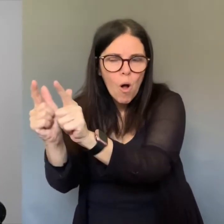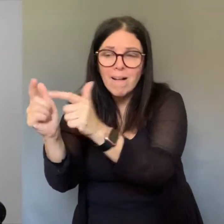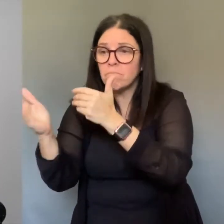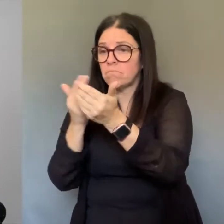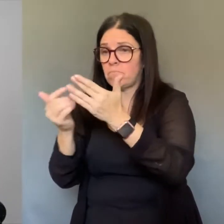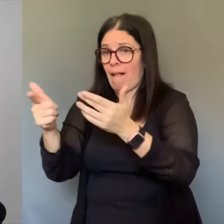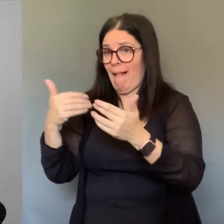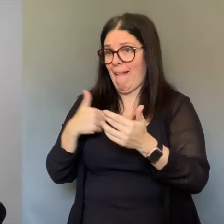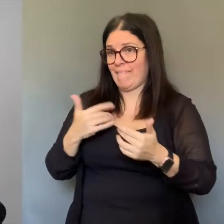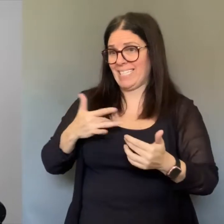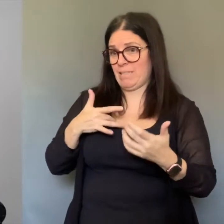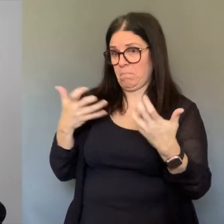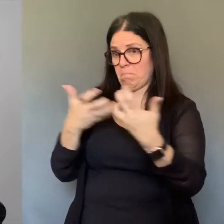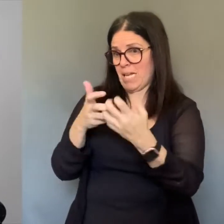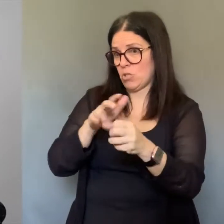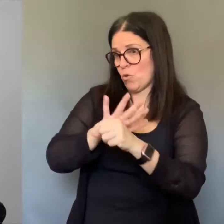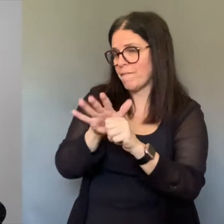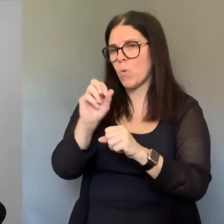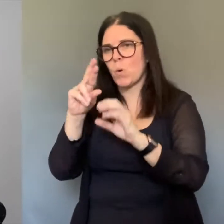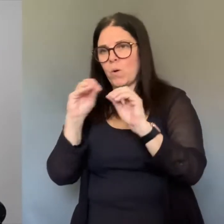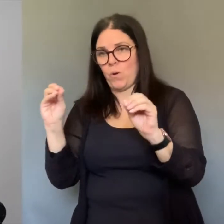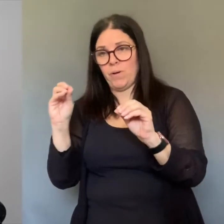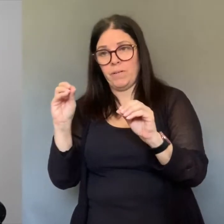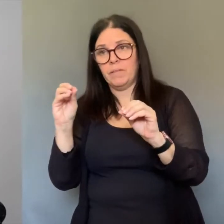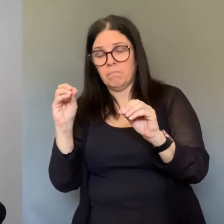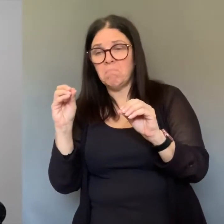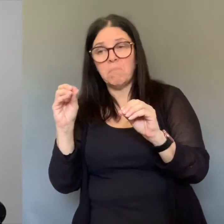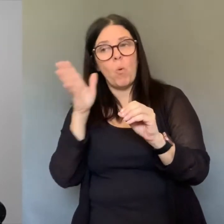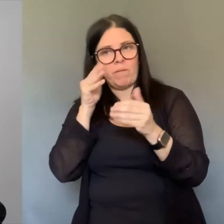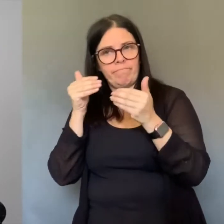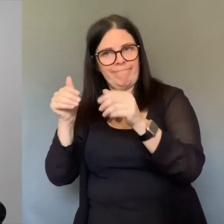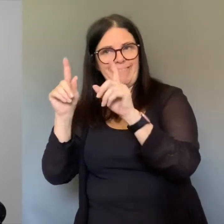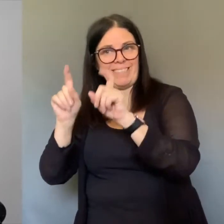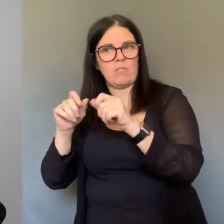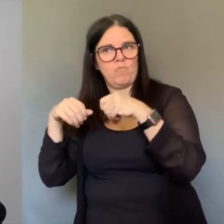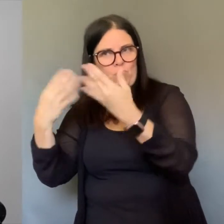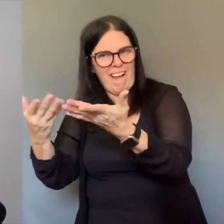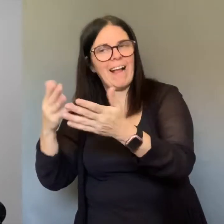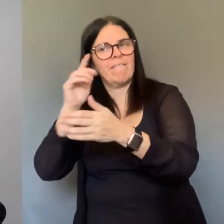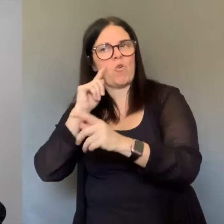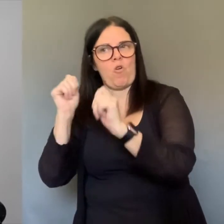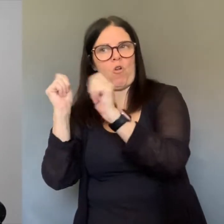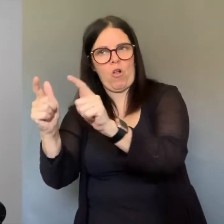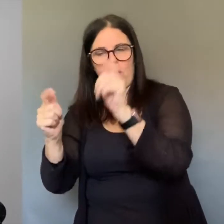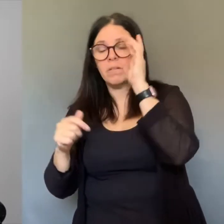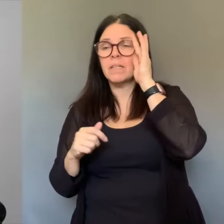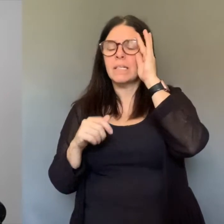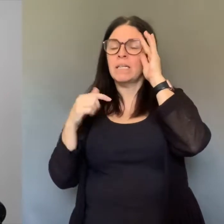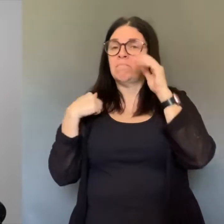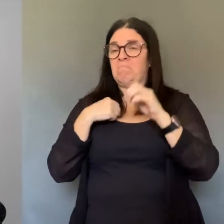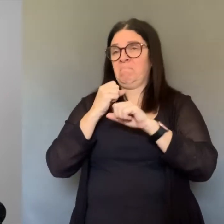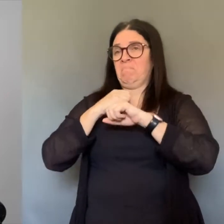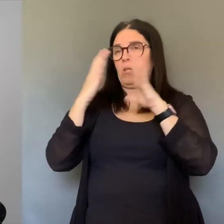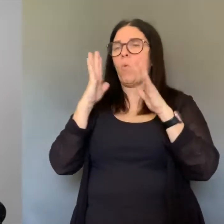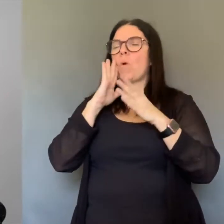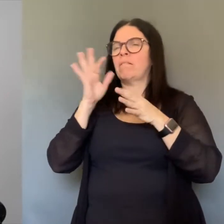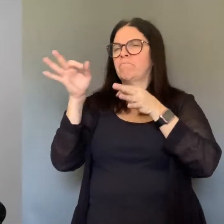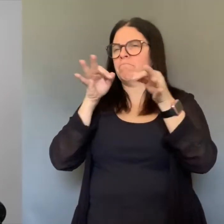offering testing for the entire shelter population, regardless of symptoms. Those details will be shared in the next few